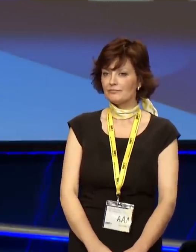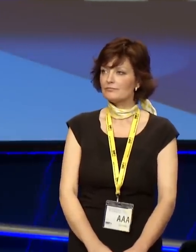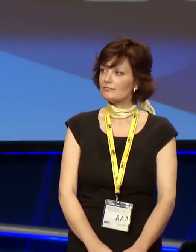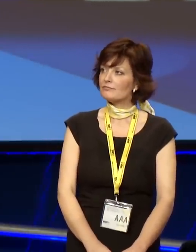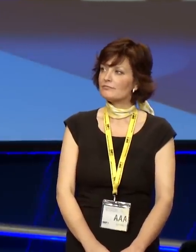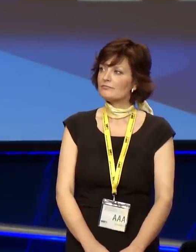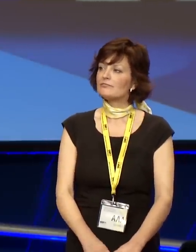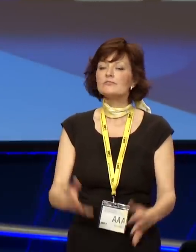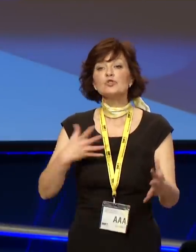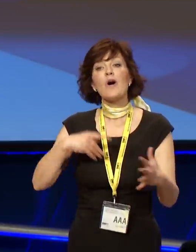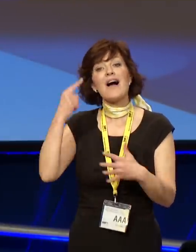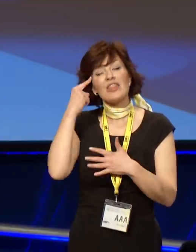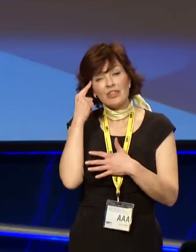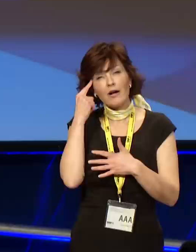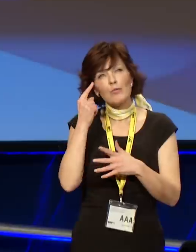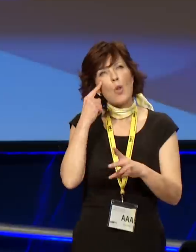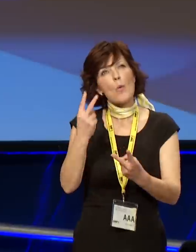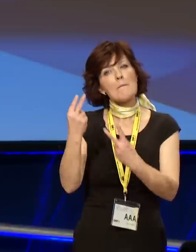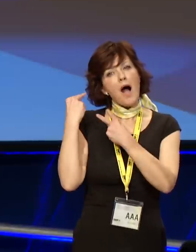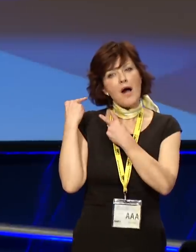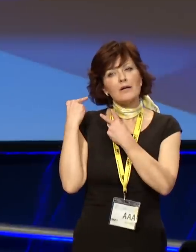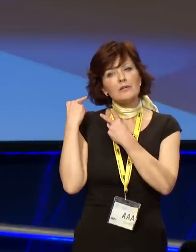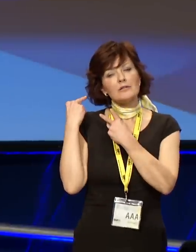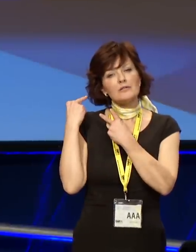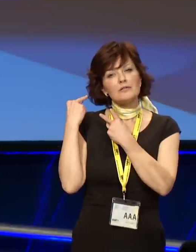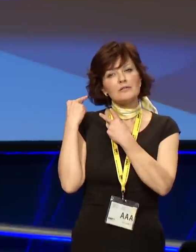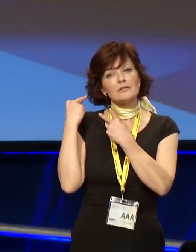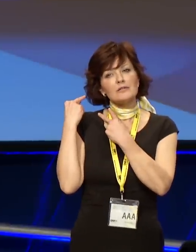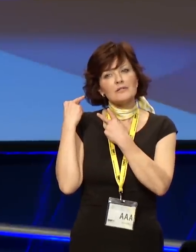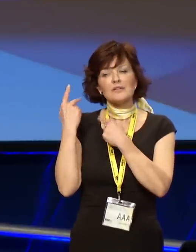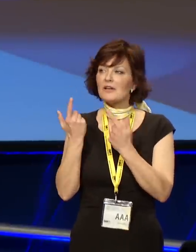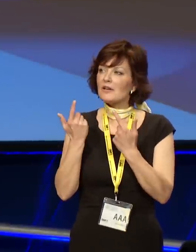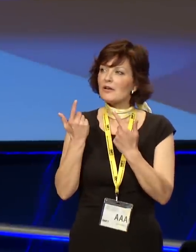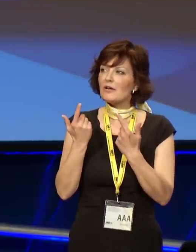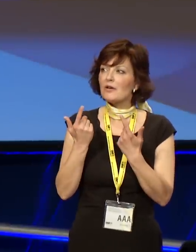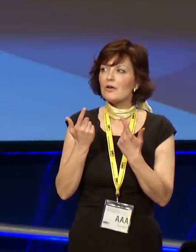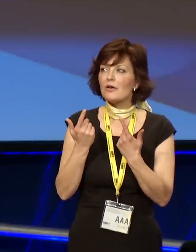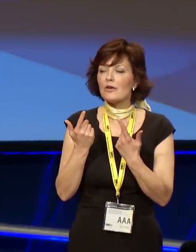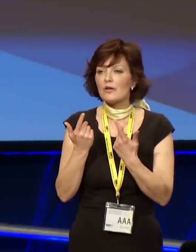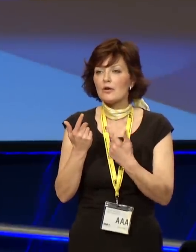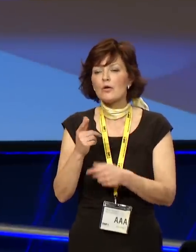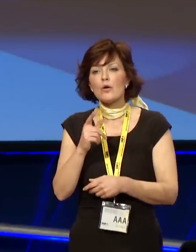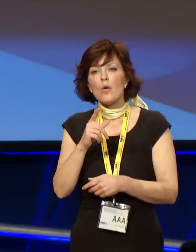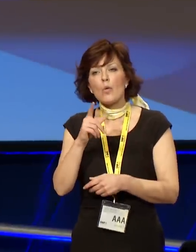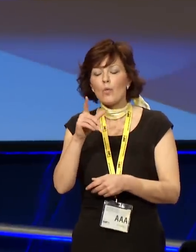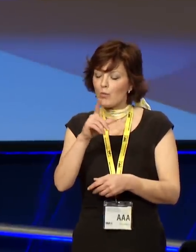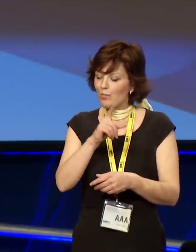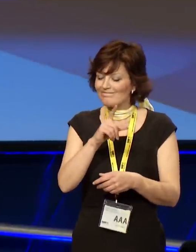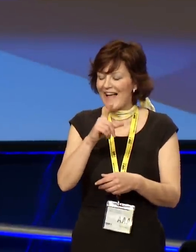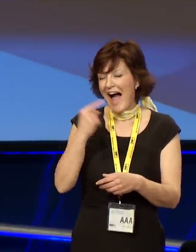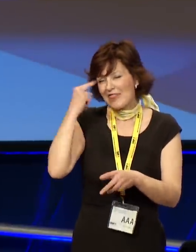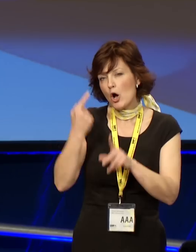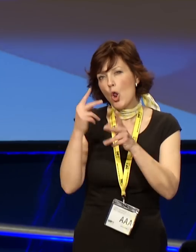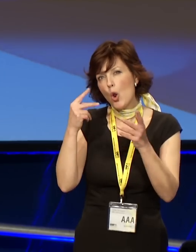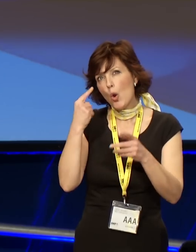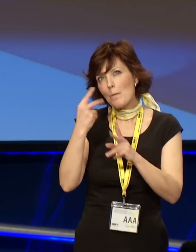So I think, in retrospect, bearing in mind what the gentleman said, my only regret about the currency is I should have